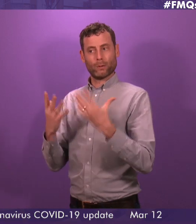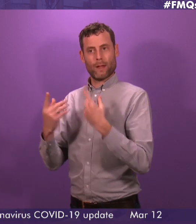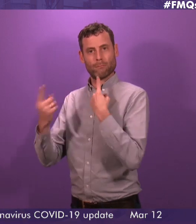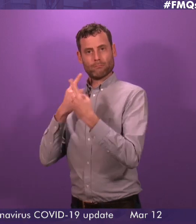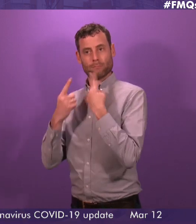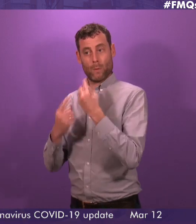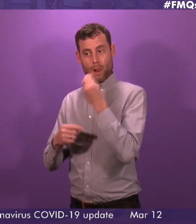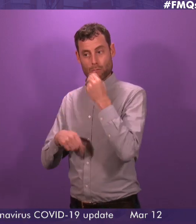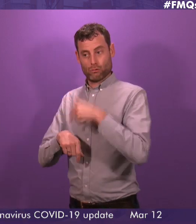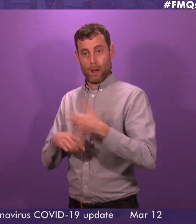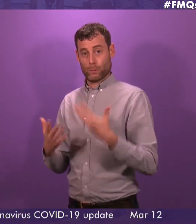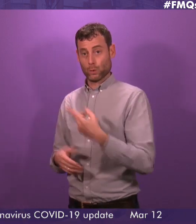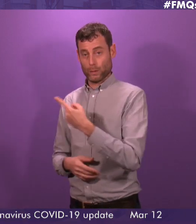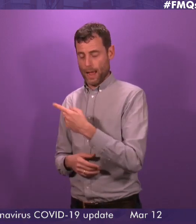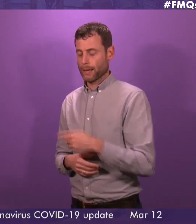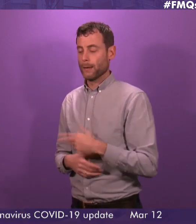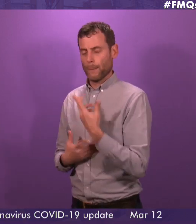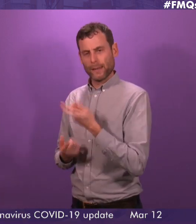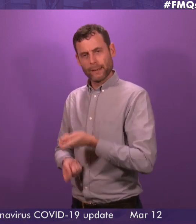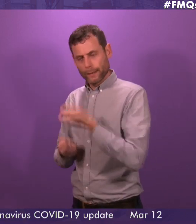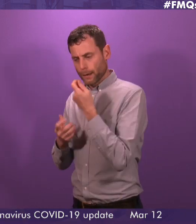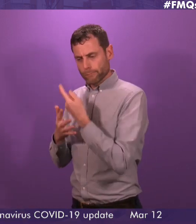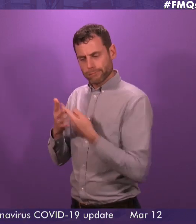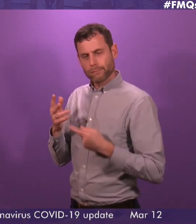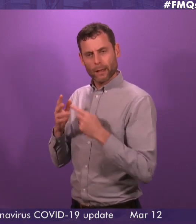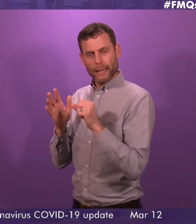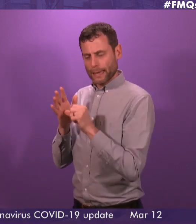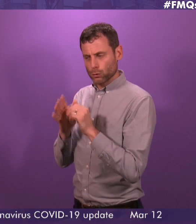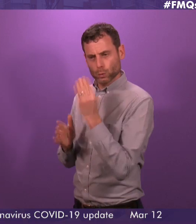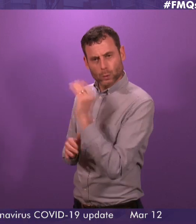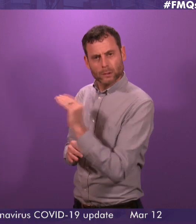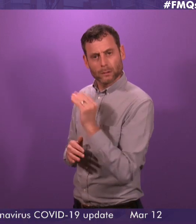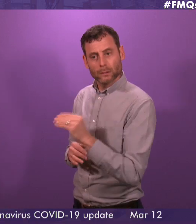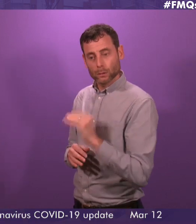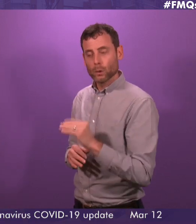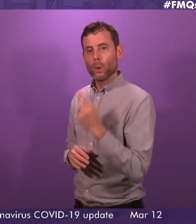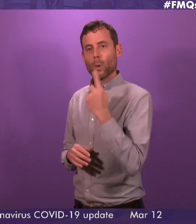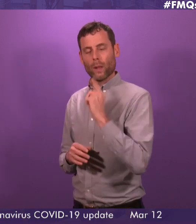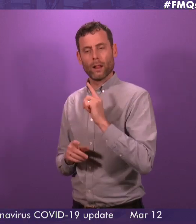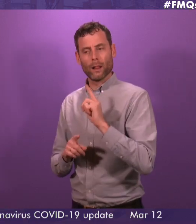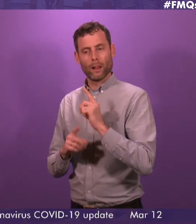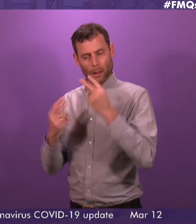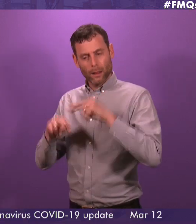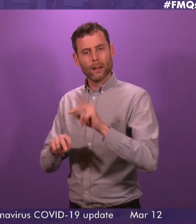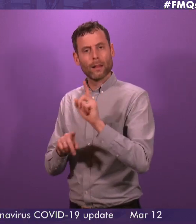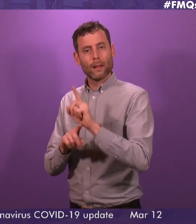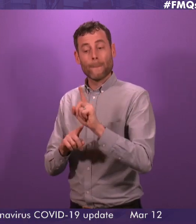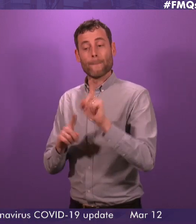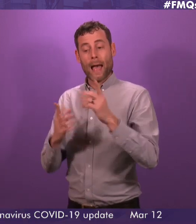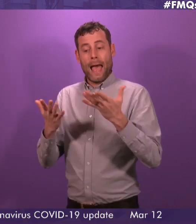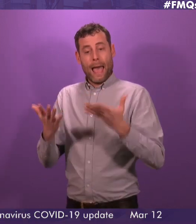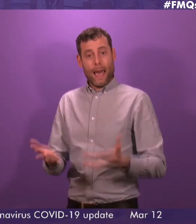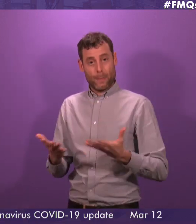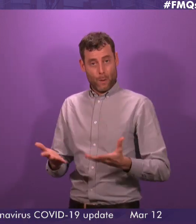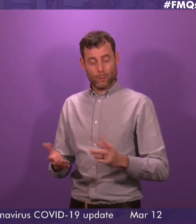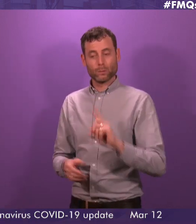and they are issues we will return to both with officials and with the corporate body. The advice at the moment is to continue